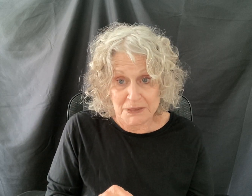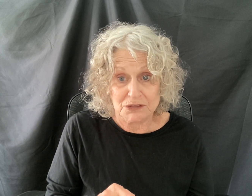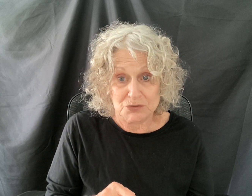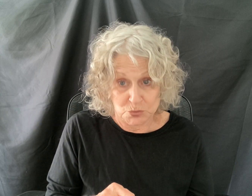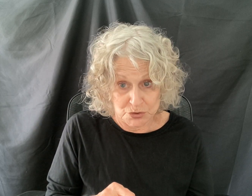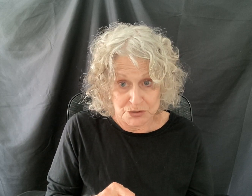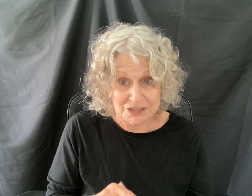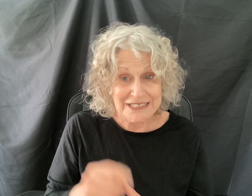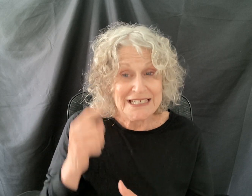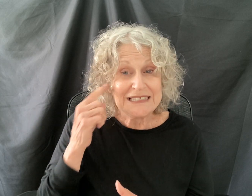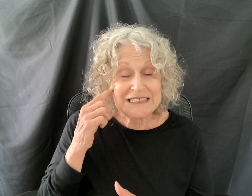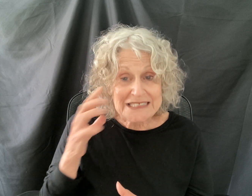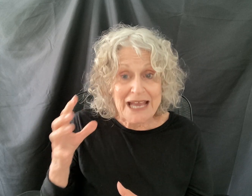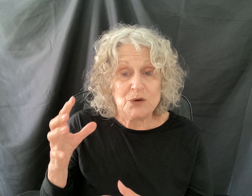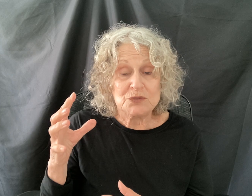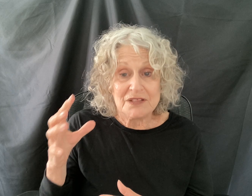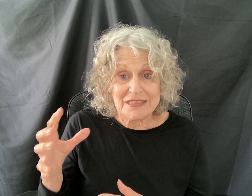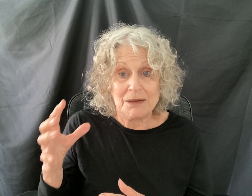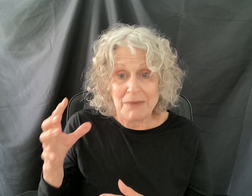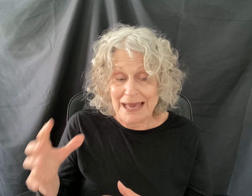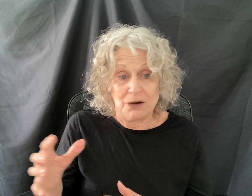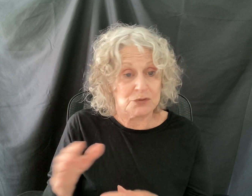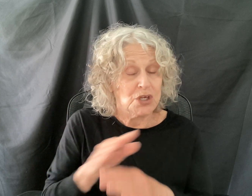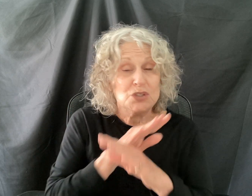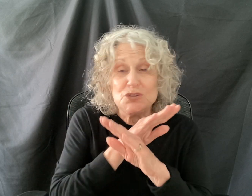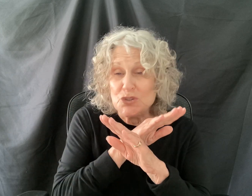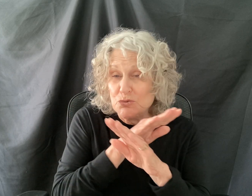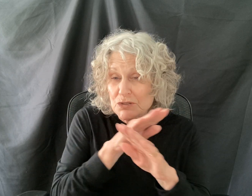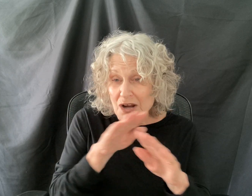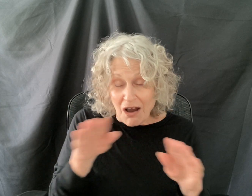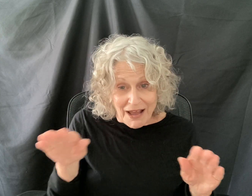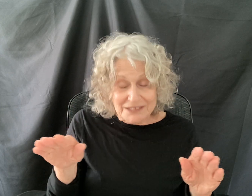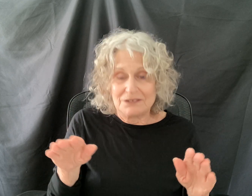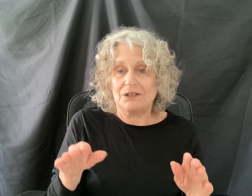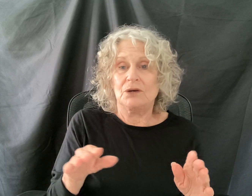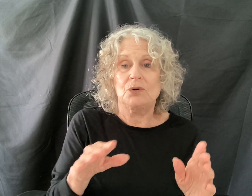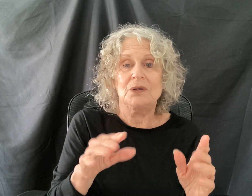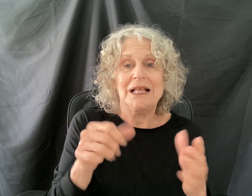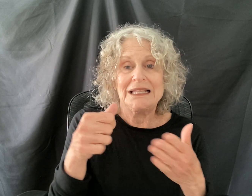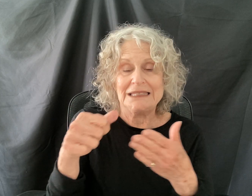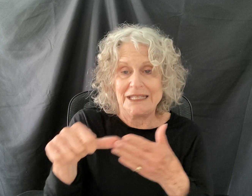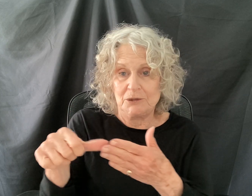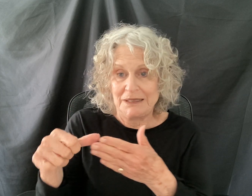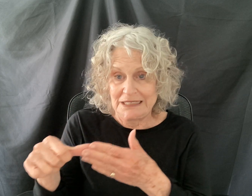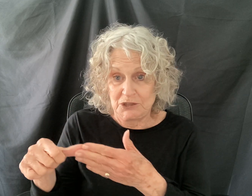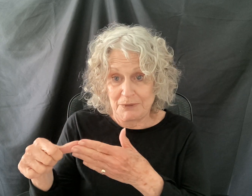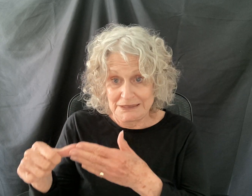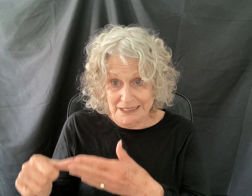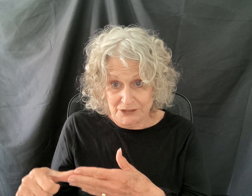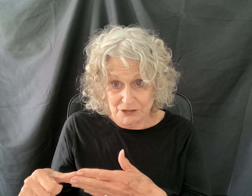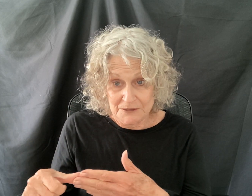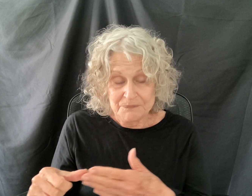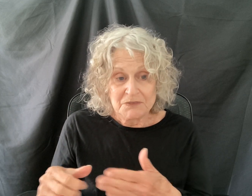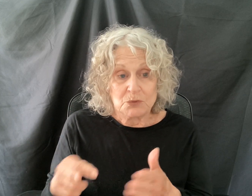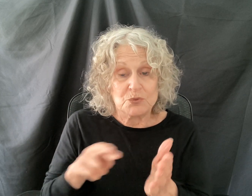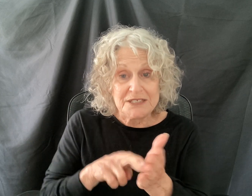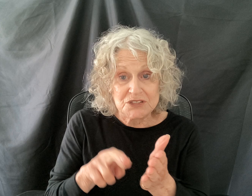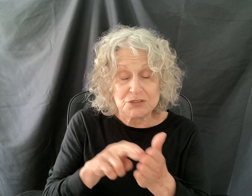spelled words. Sound them out. Do not go letter by letter by letter. Research